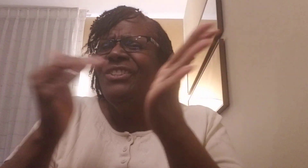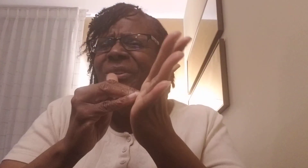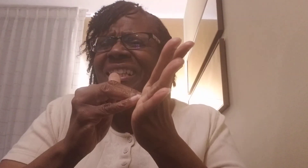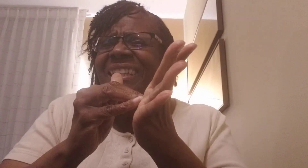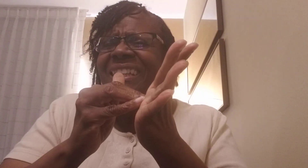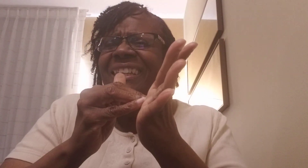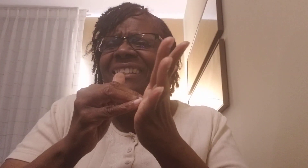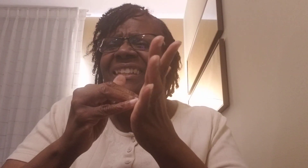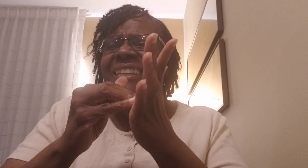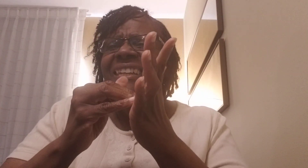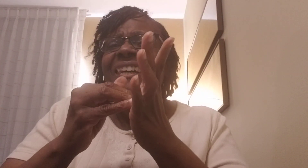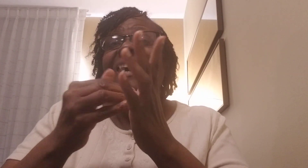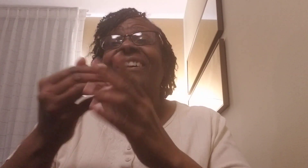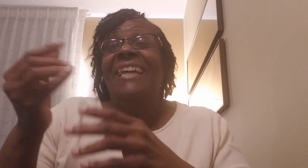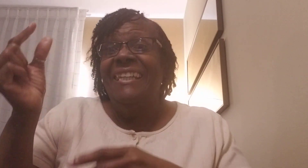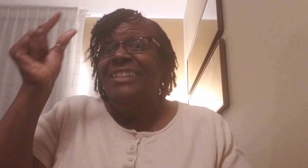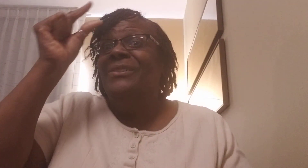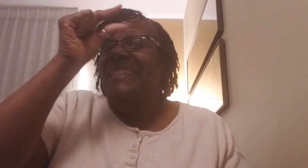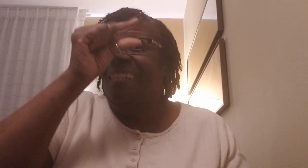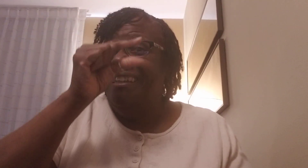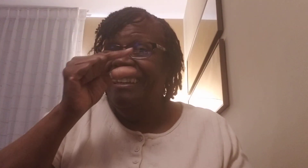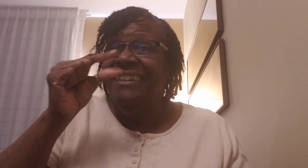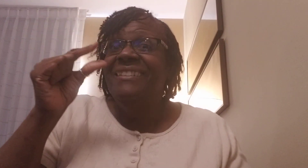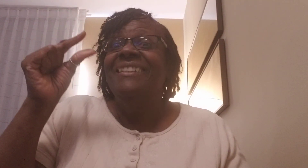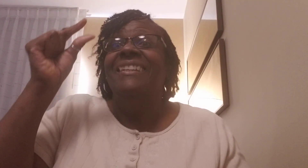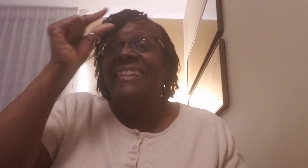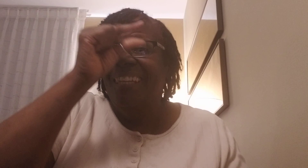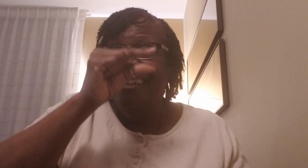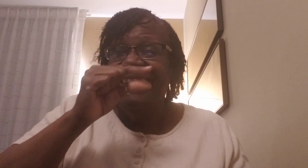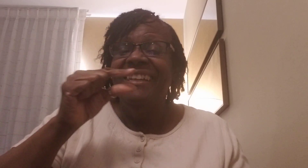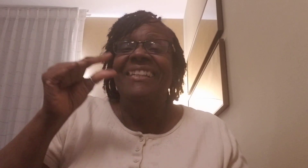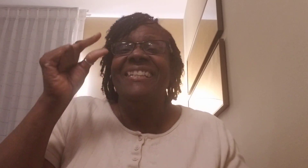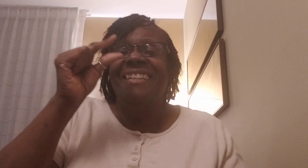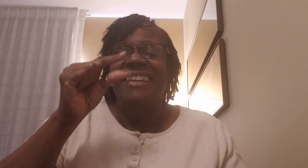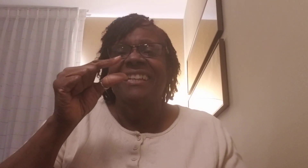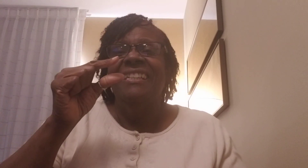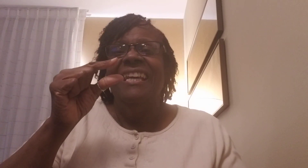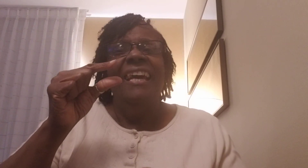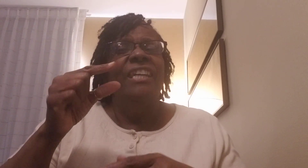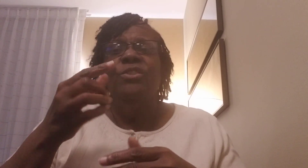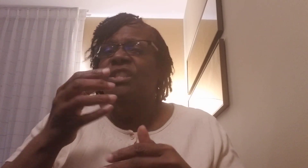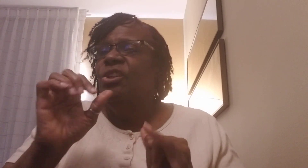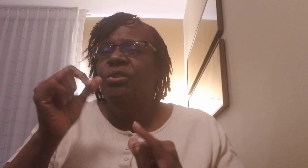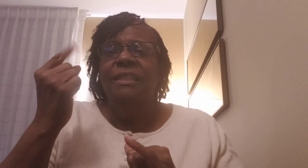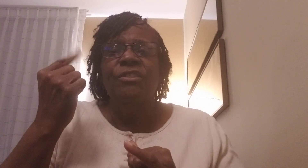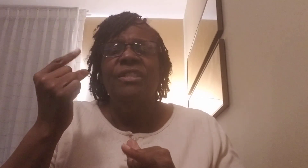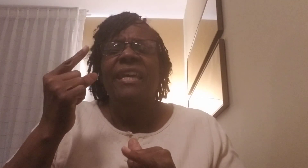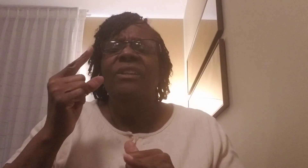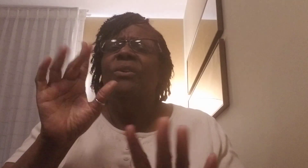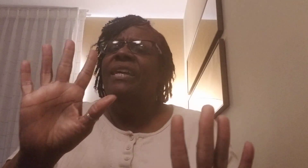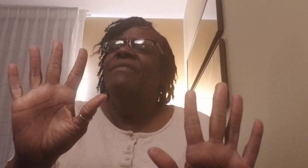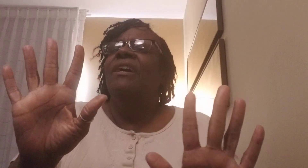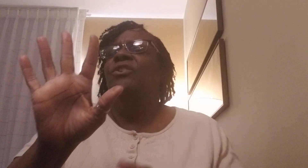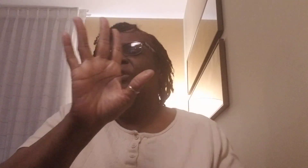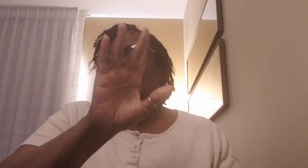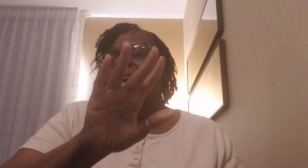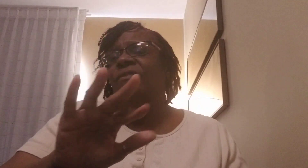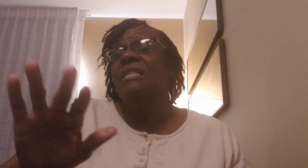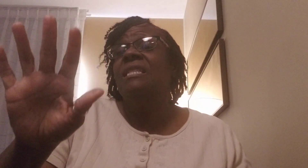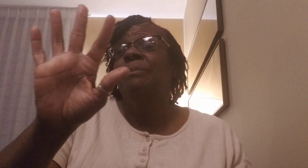it again? Okay, and I do it again and again and again. And you still don't understand? Okay, Val, you're going to have to spell